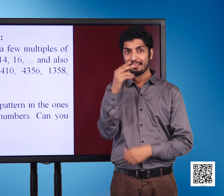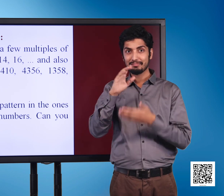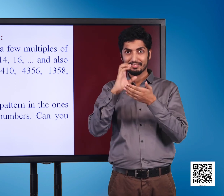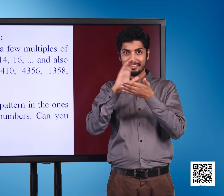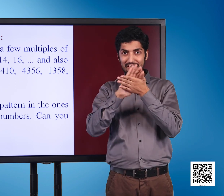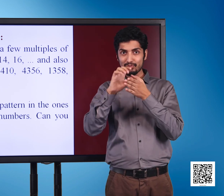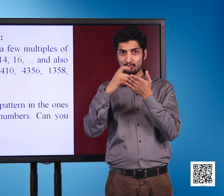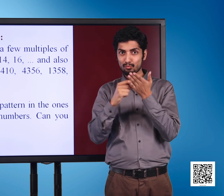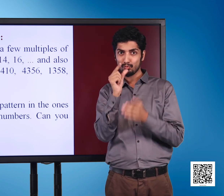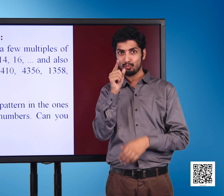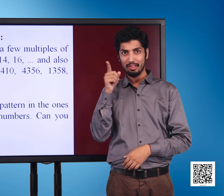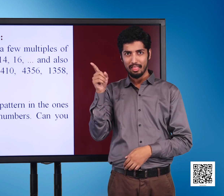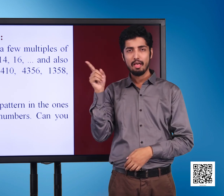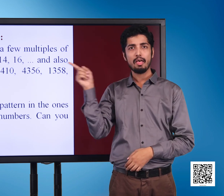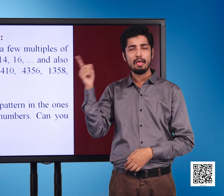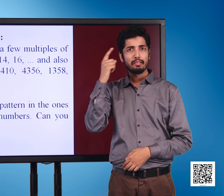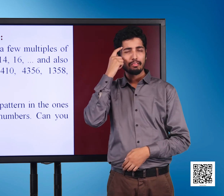Charu observes a few multiples of 2 to be